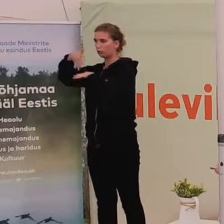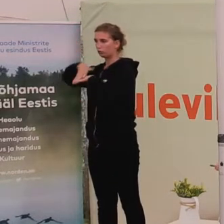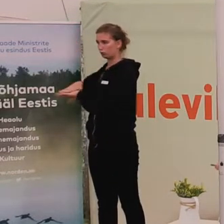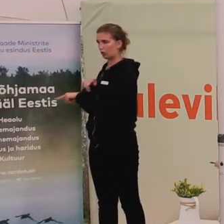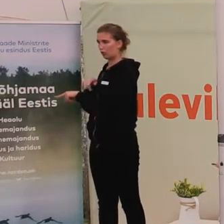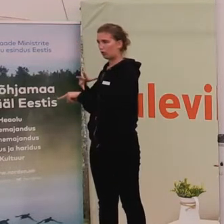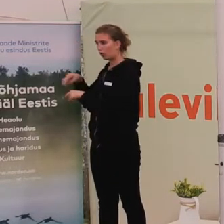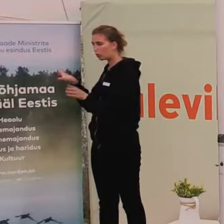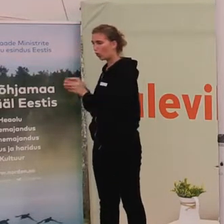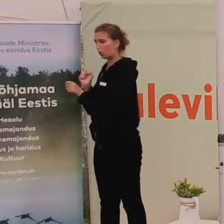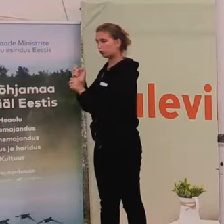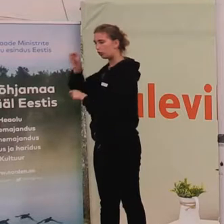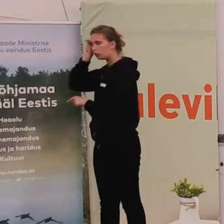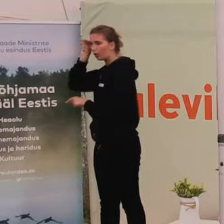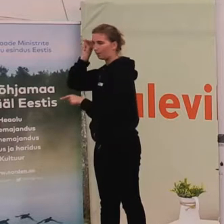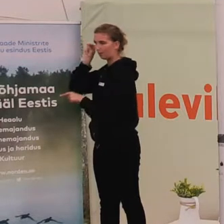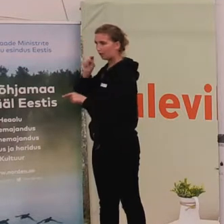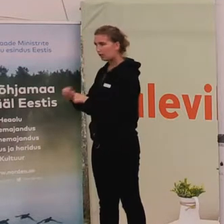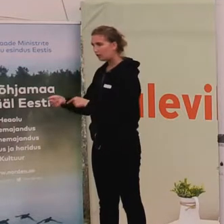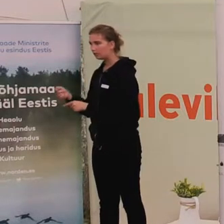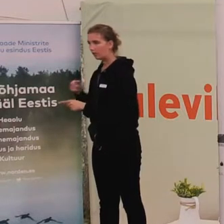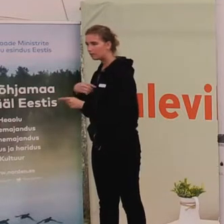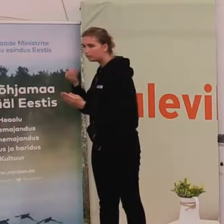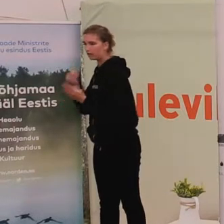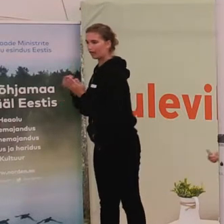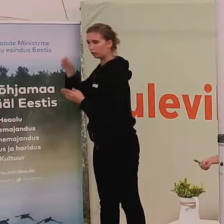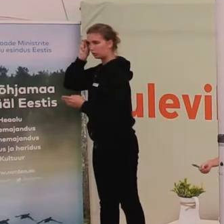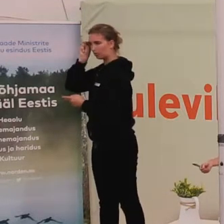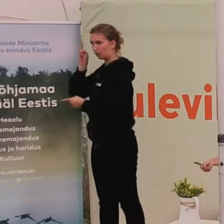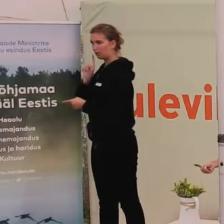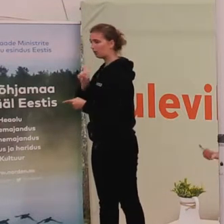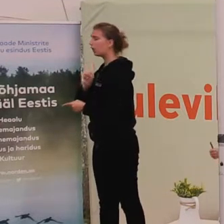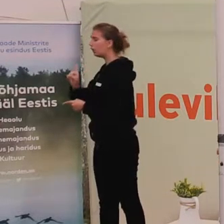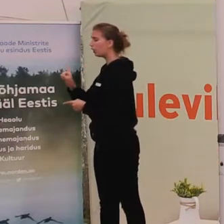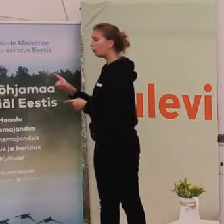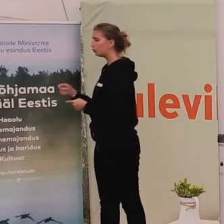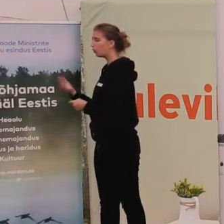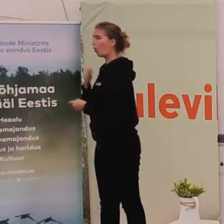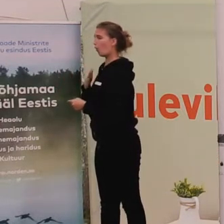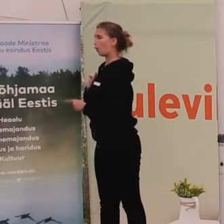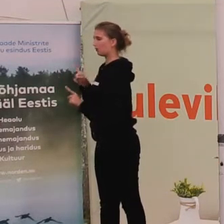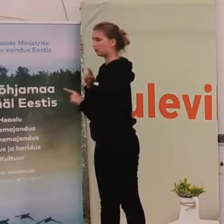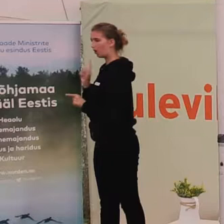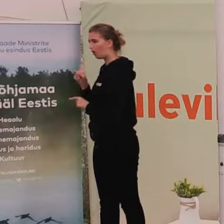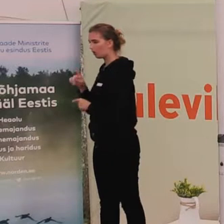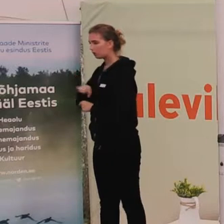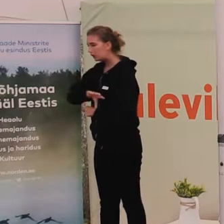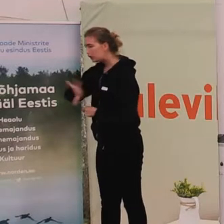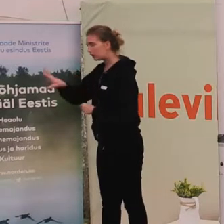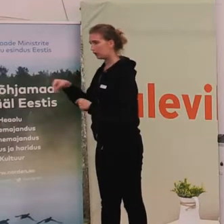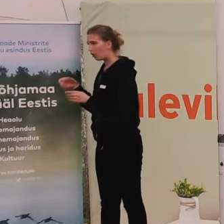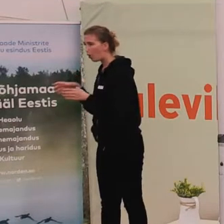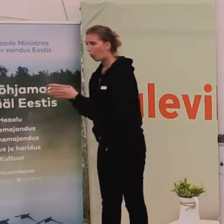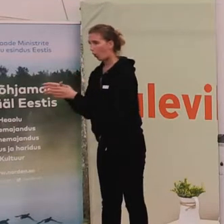to cooperate and learn to see common values. Not everyone for themselves, but how to create so that everyone wins. And there